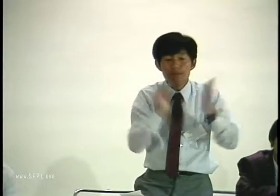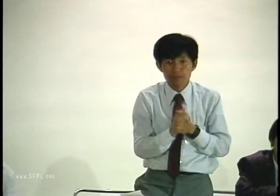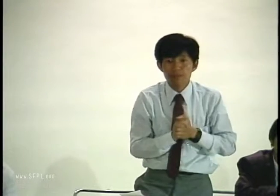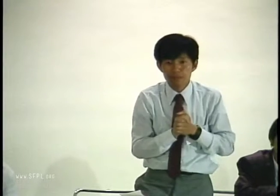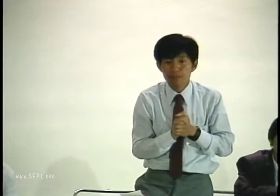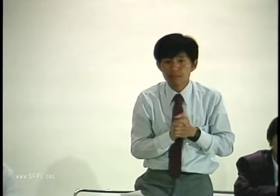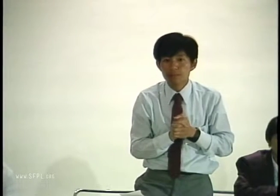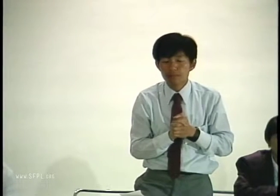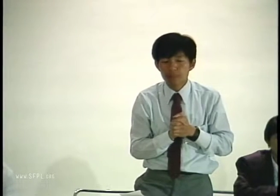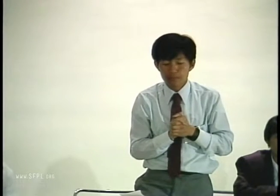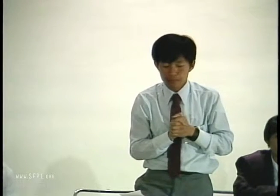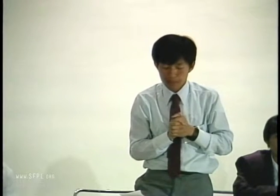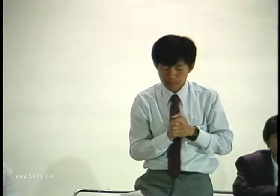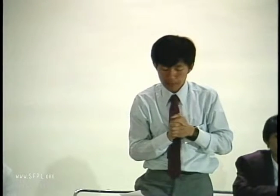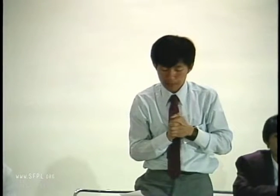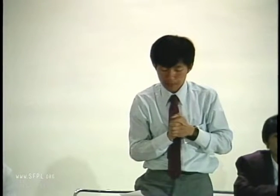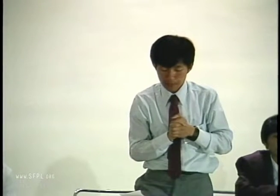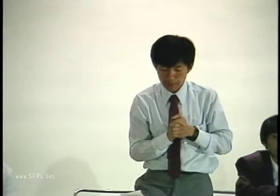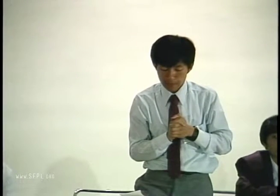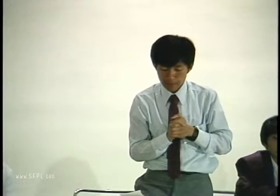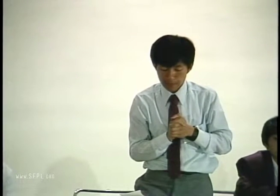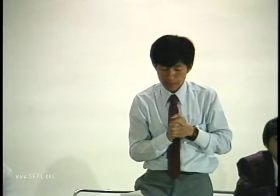and to gain the information that you want and need.